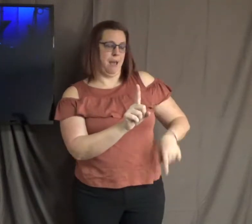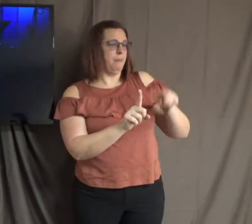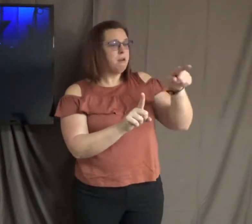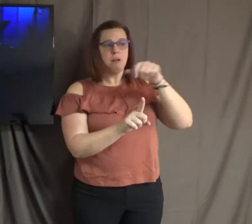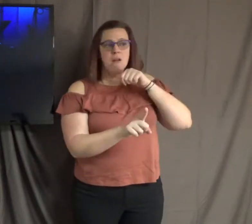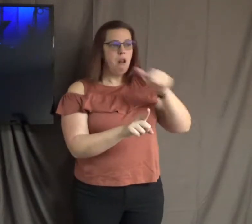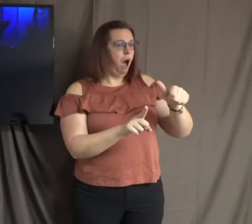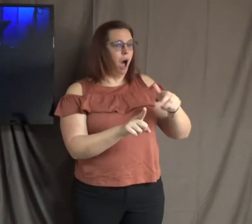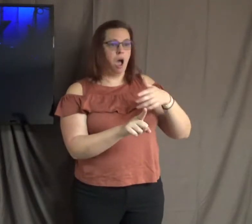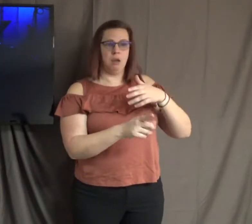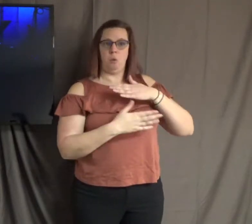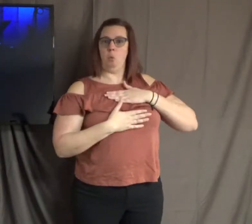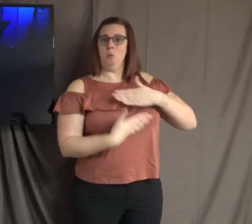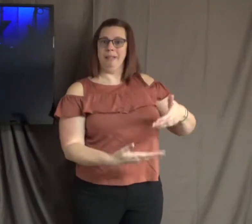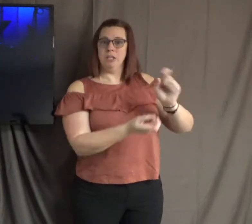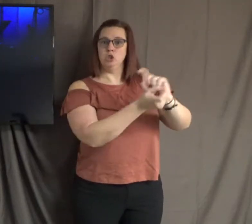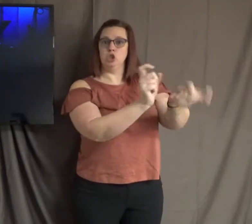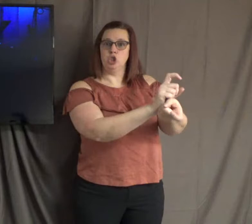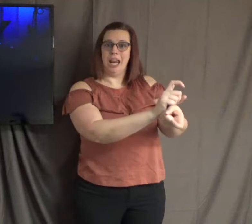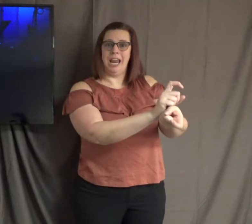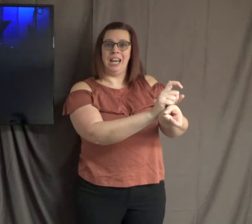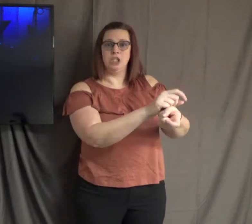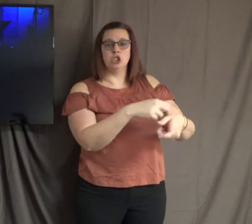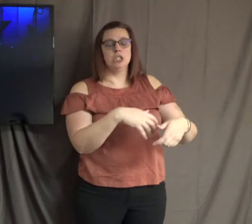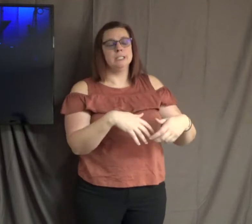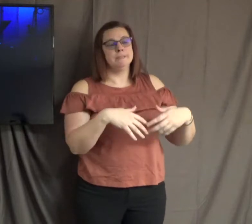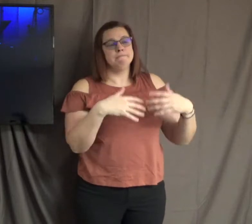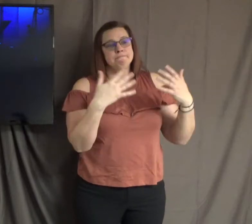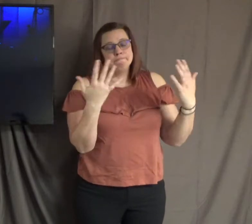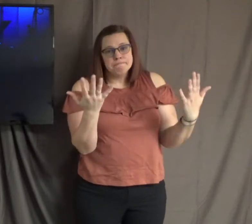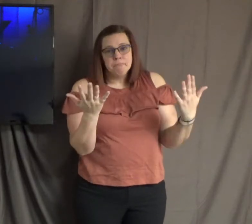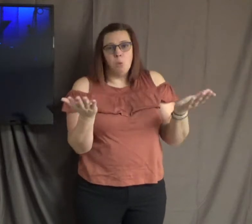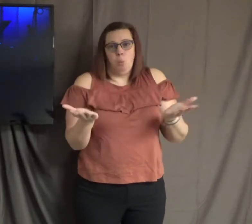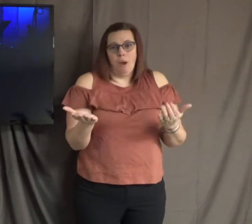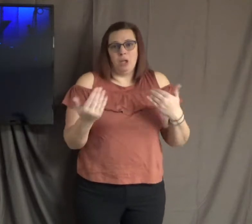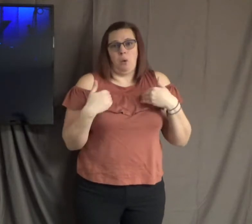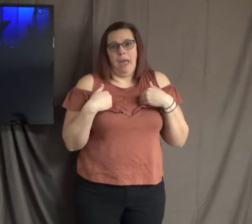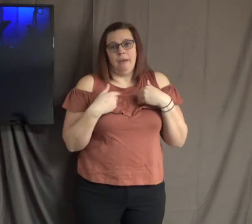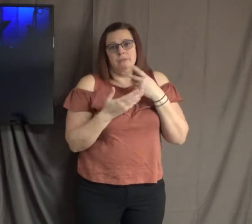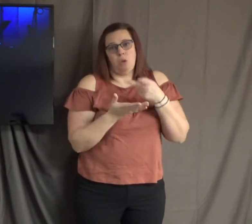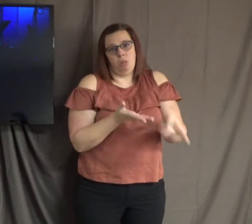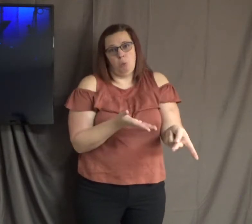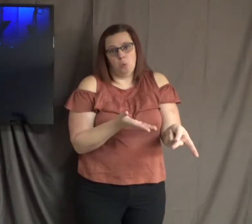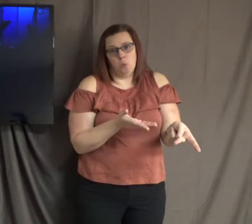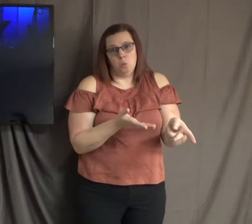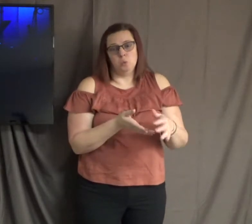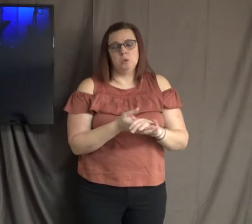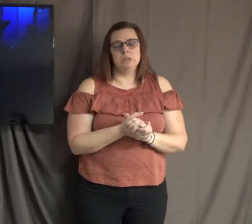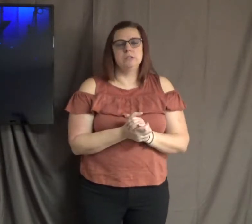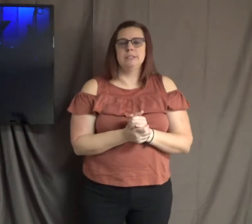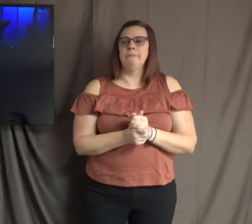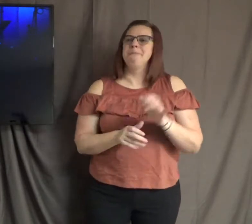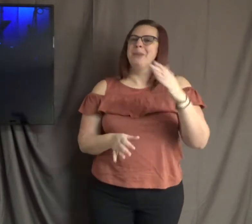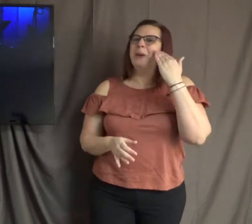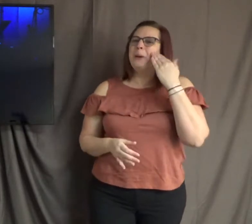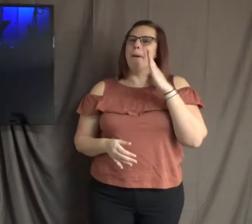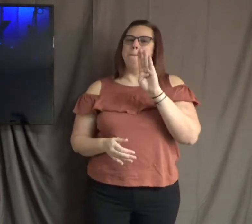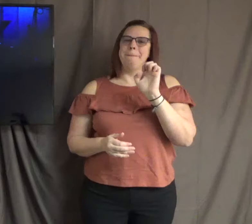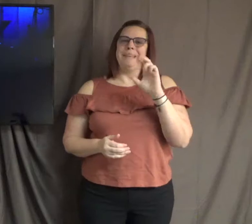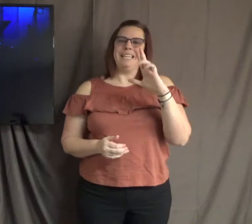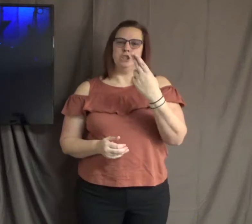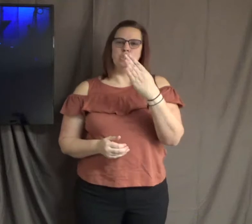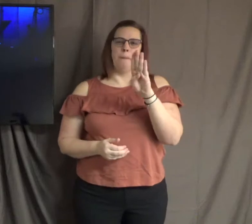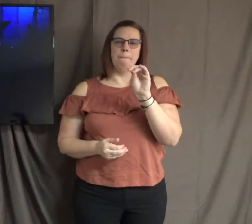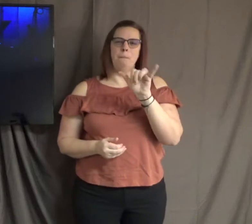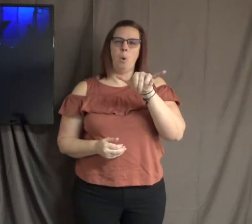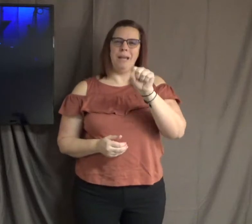grow. What do you have to lose? I love something that Brian Wilson from the Beach Boys once said. He